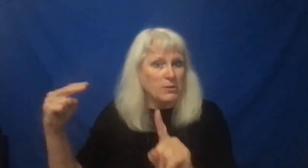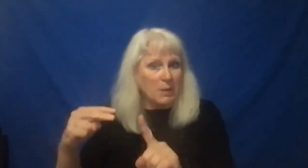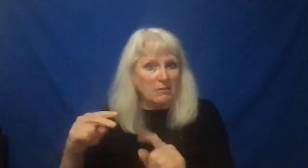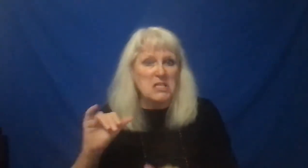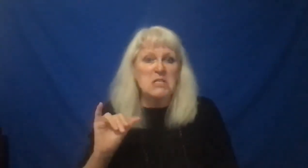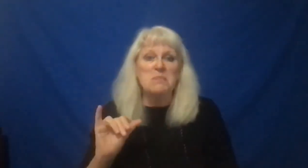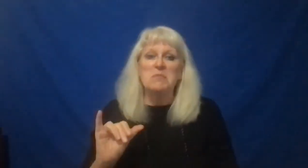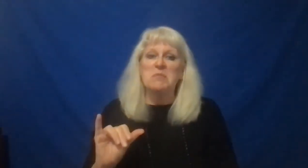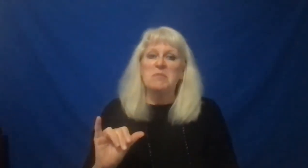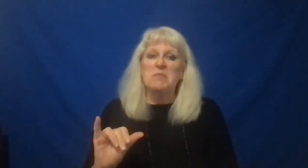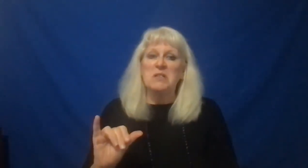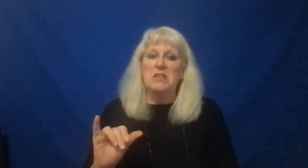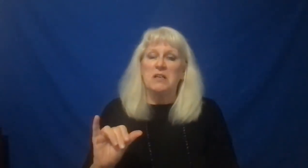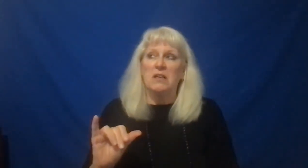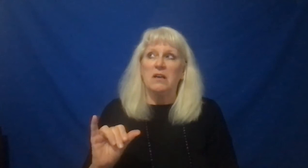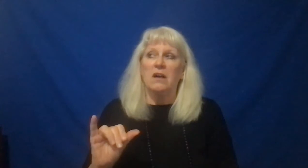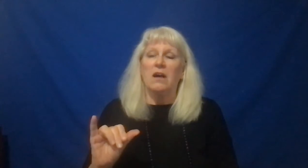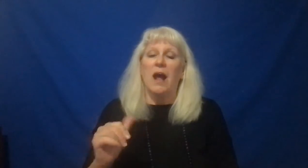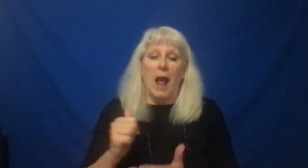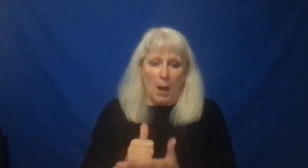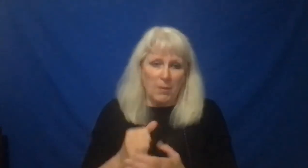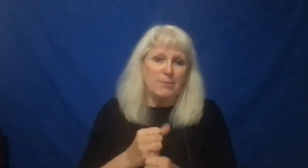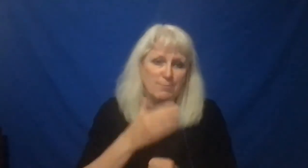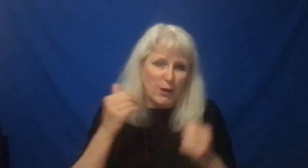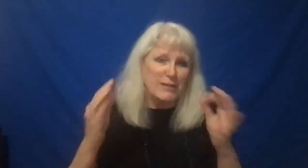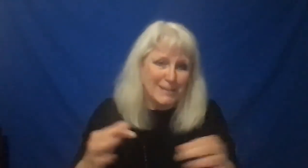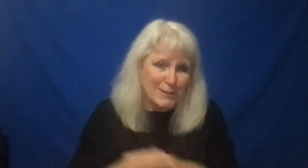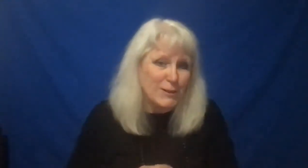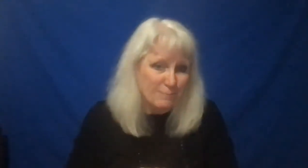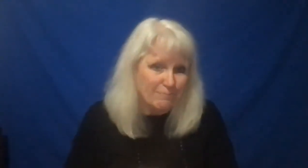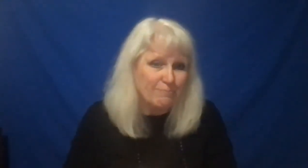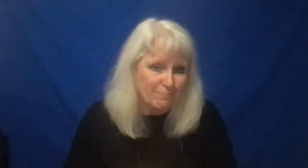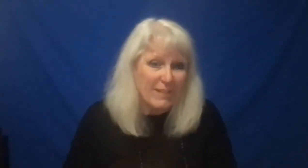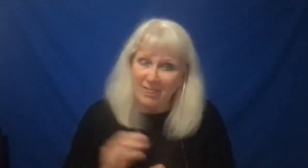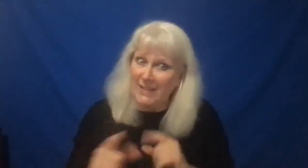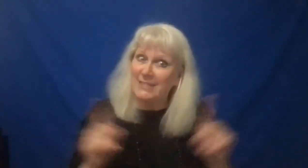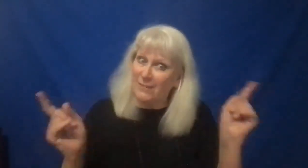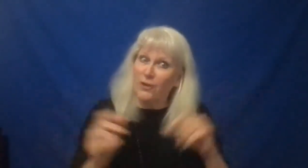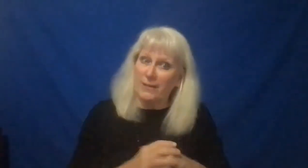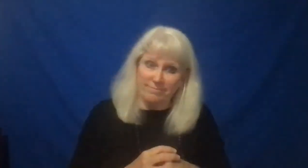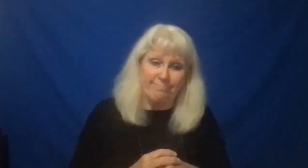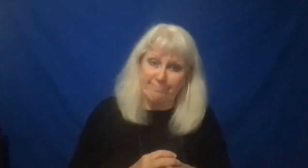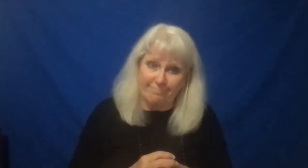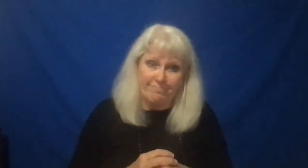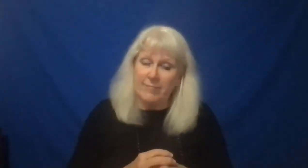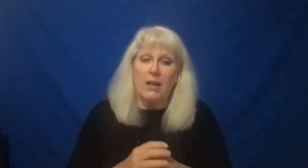best decisions that we can on behalf of that mission that we all serve in